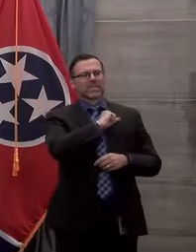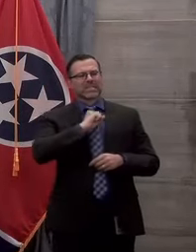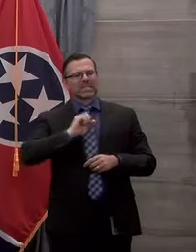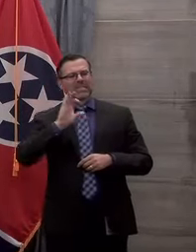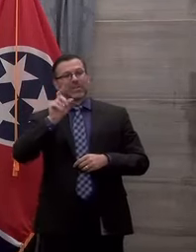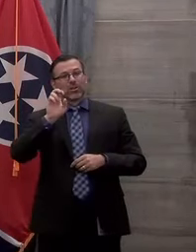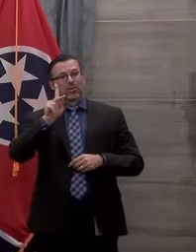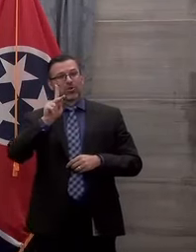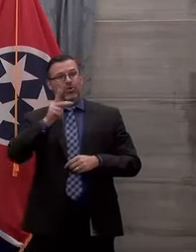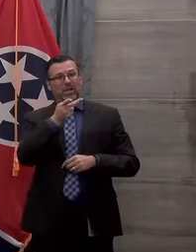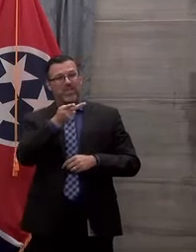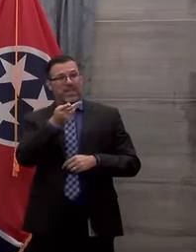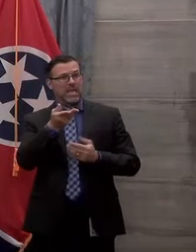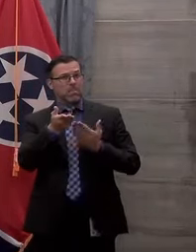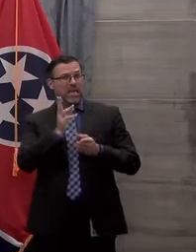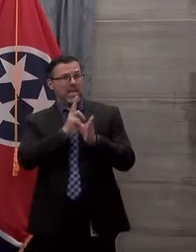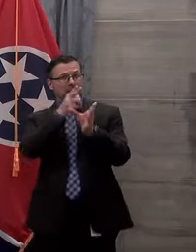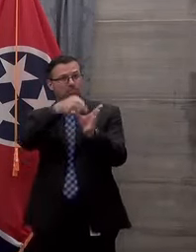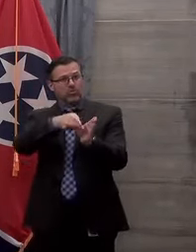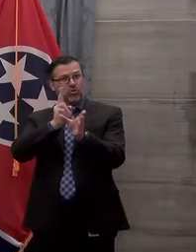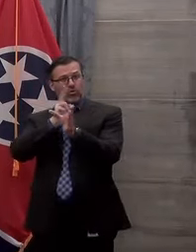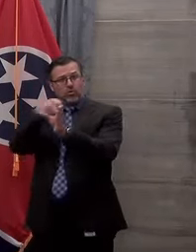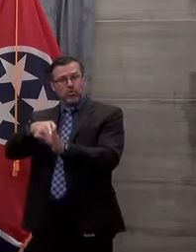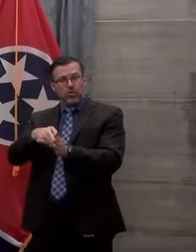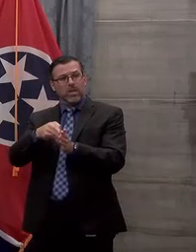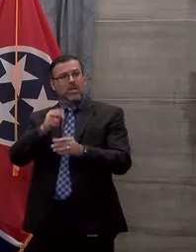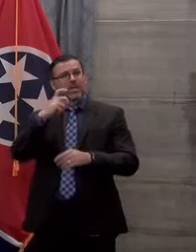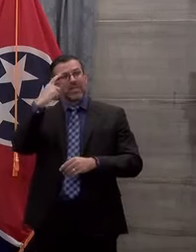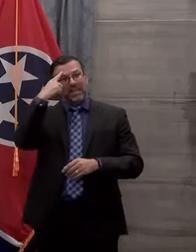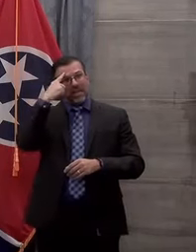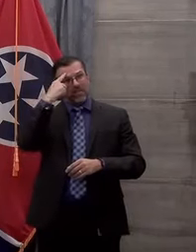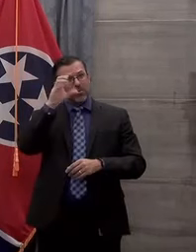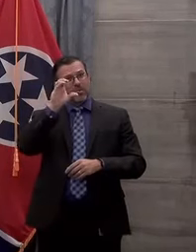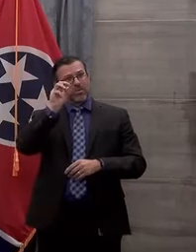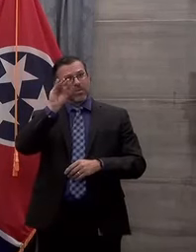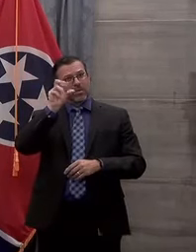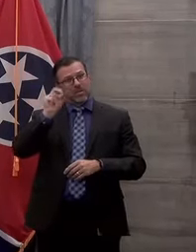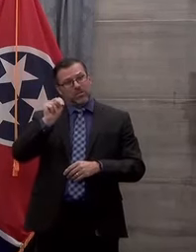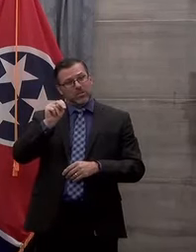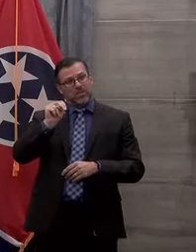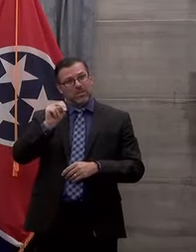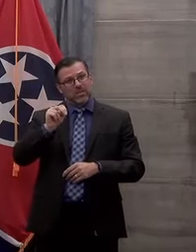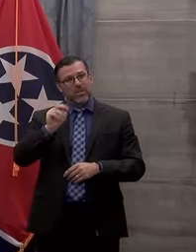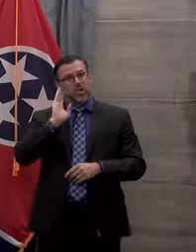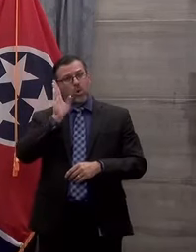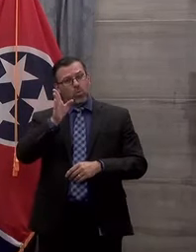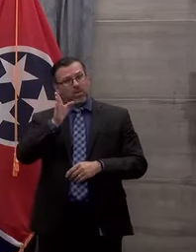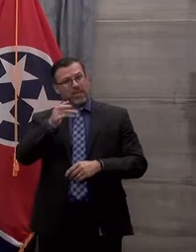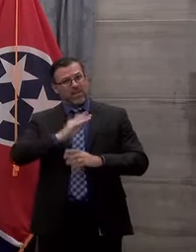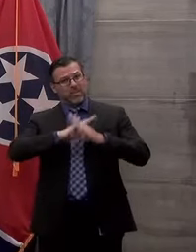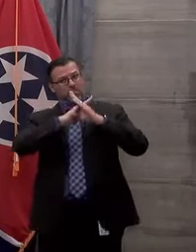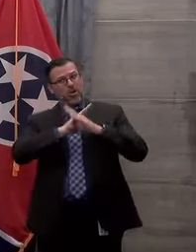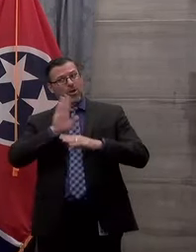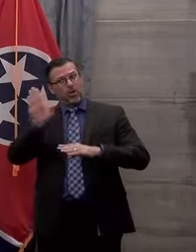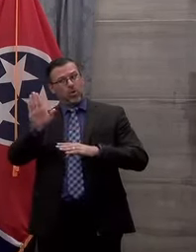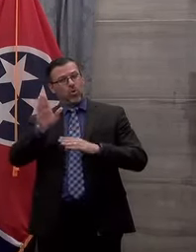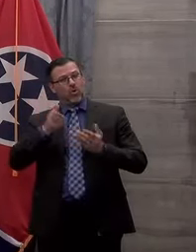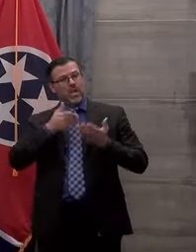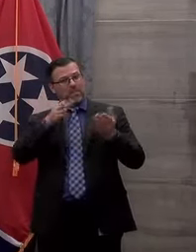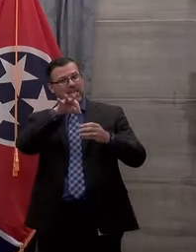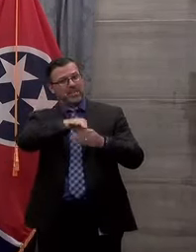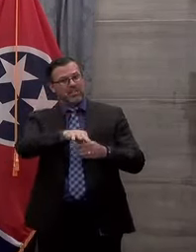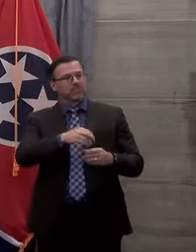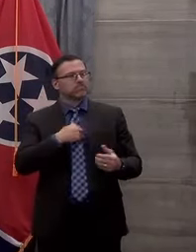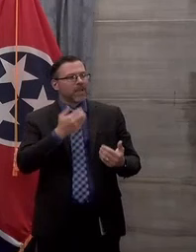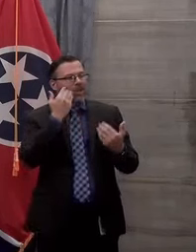that? Is that a move to blunt any efforts by you to for your members? I don't know. They didn't talk to me about that. I don't know. I don't